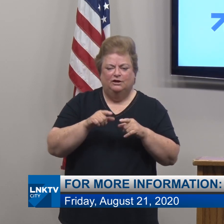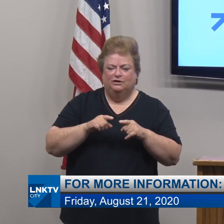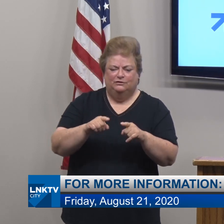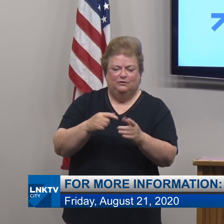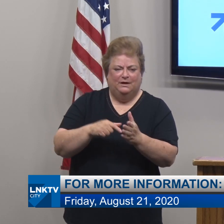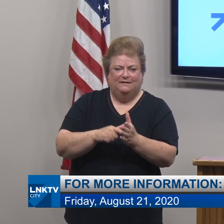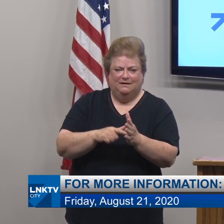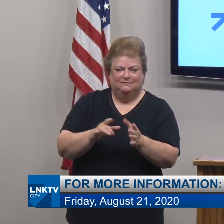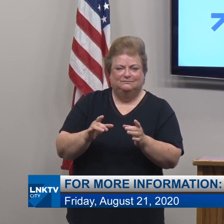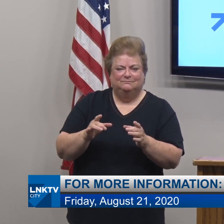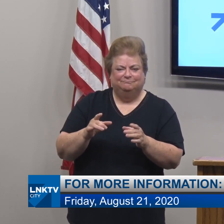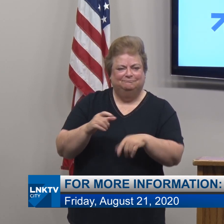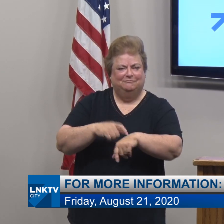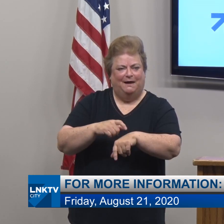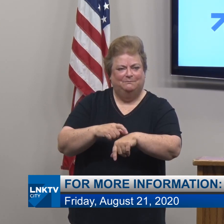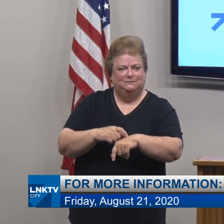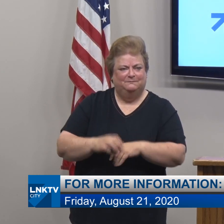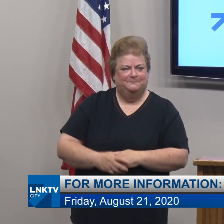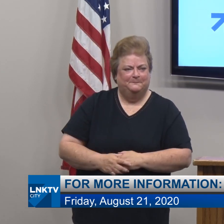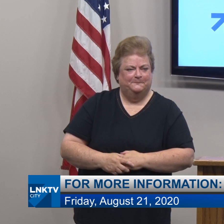extraordinary times.